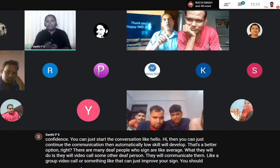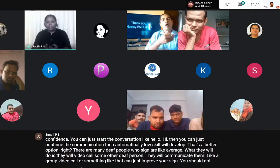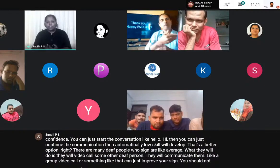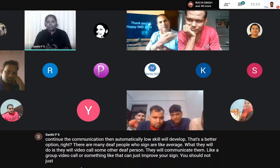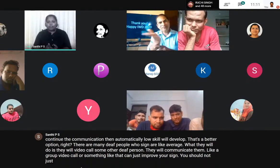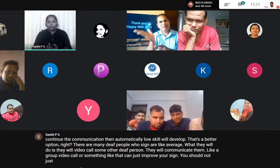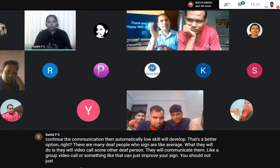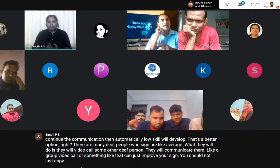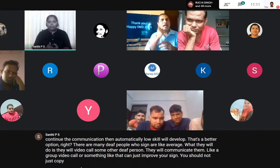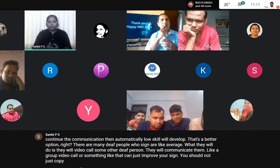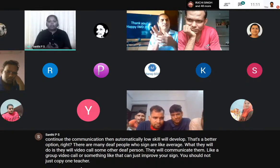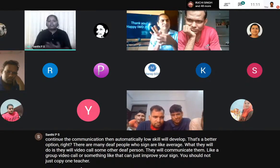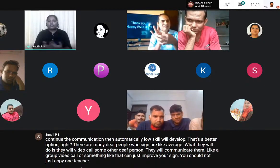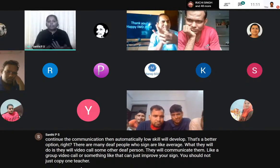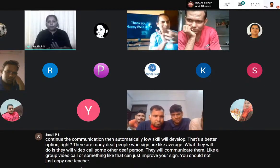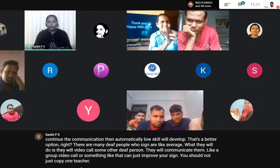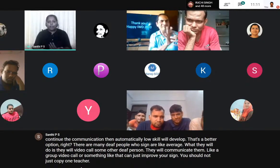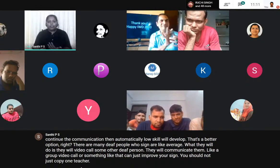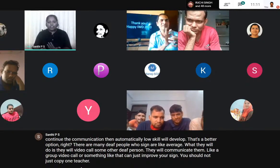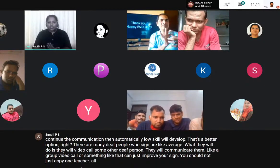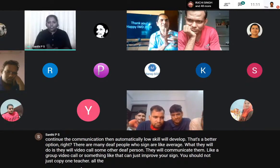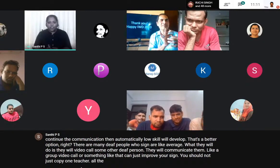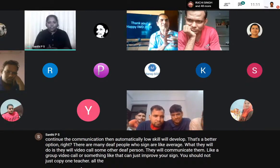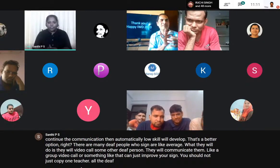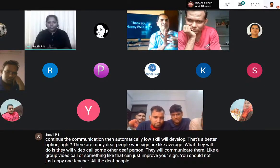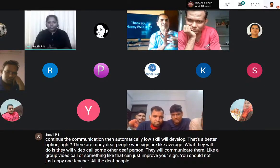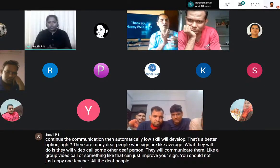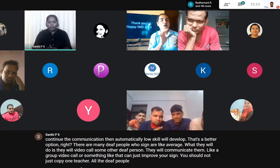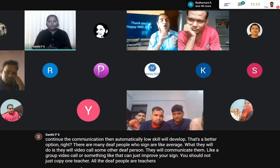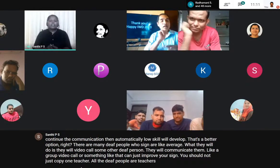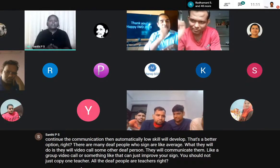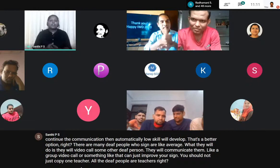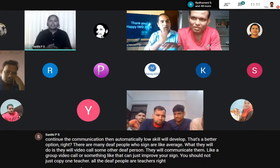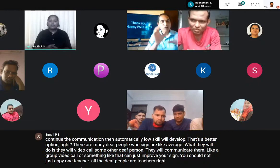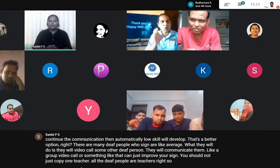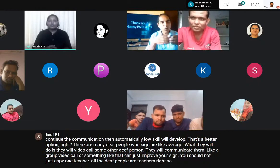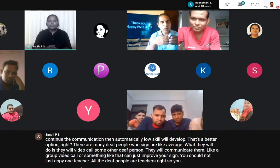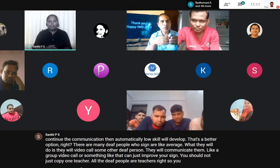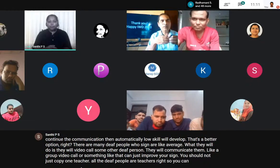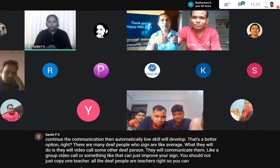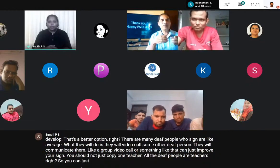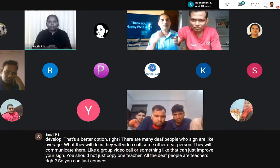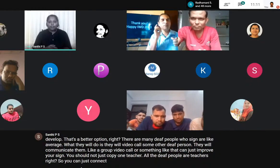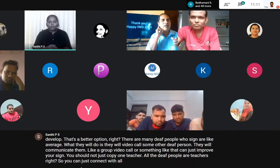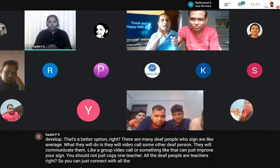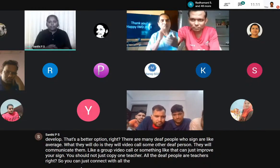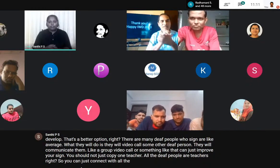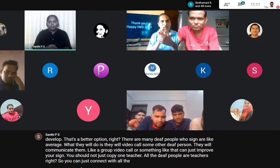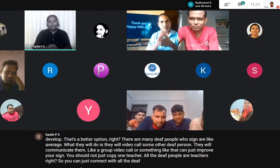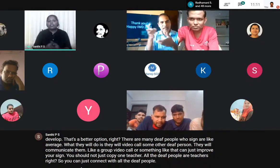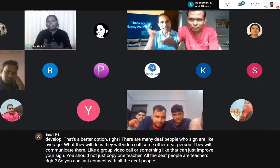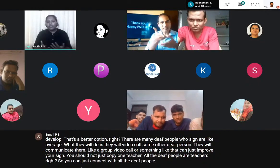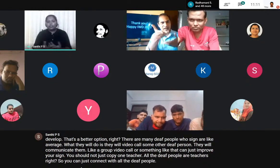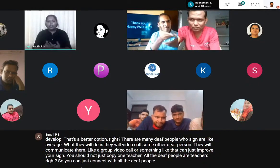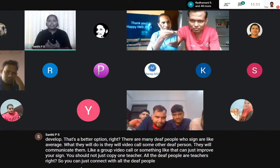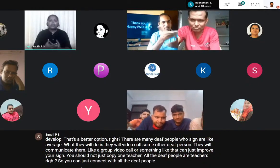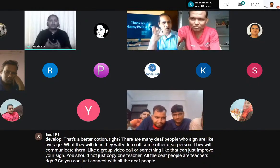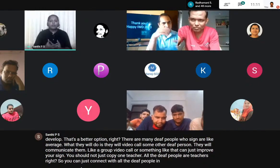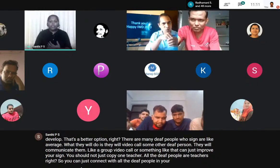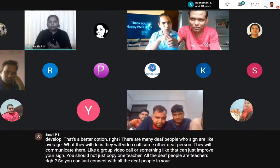teacher. All the deaf people are teachers, right? So you can just connect with all the deaf people in your area. You can just communicate with